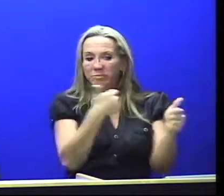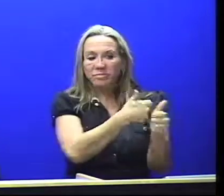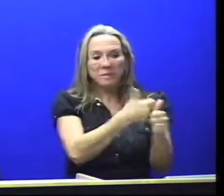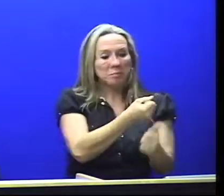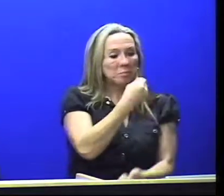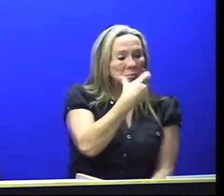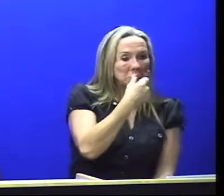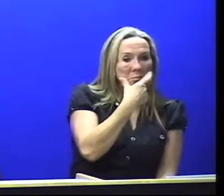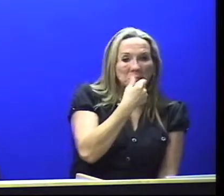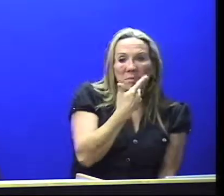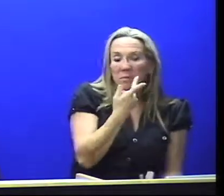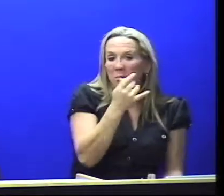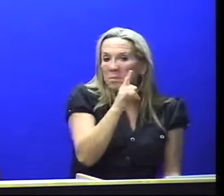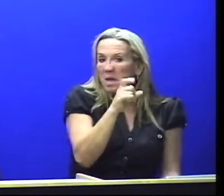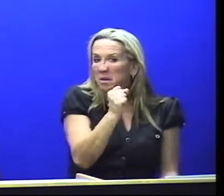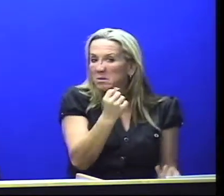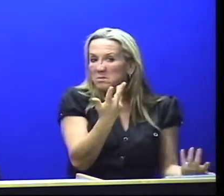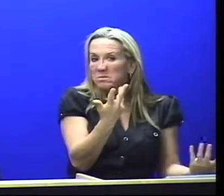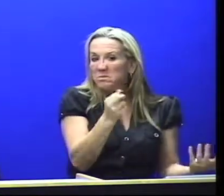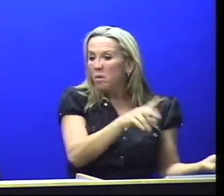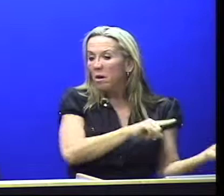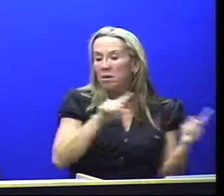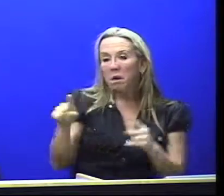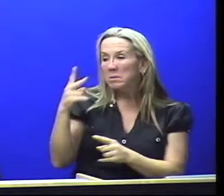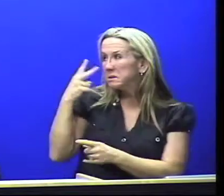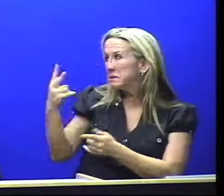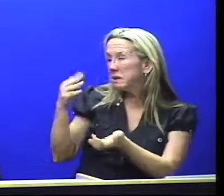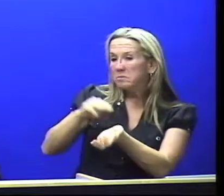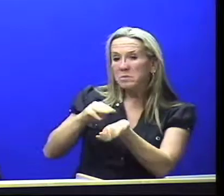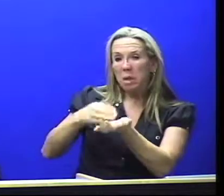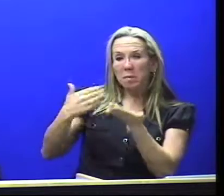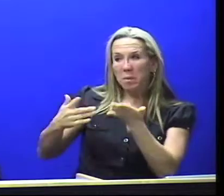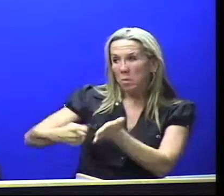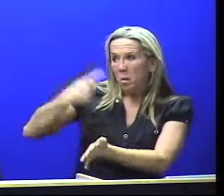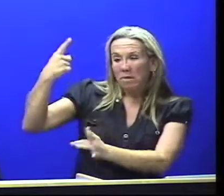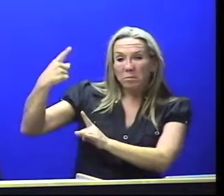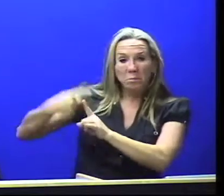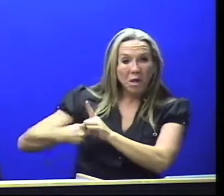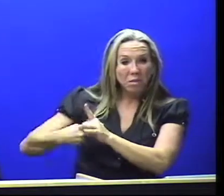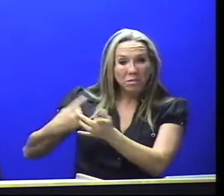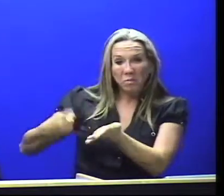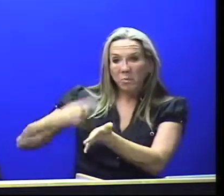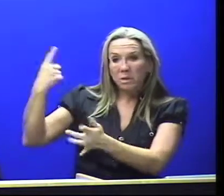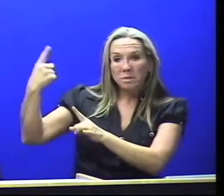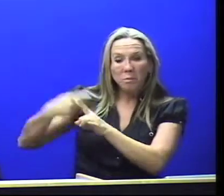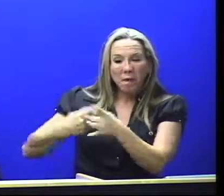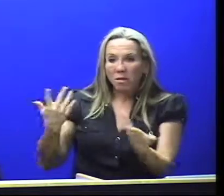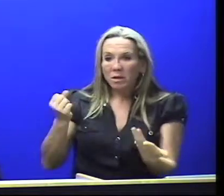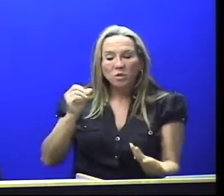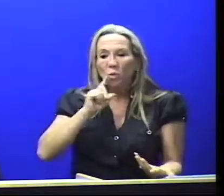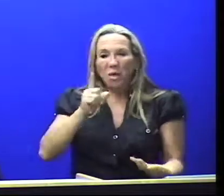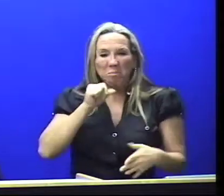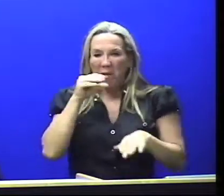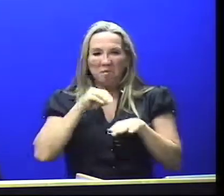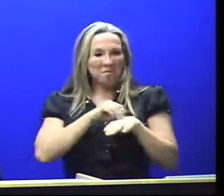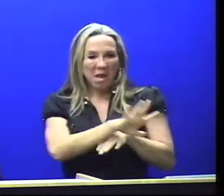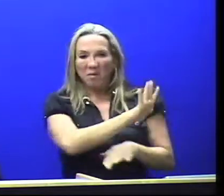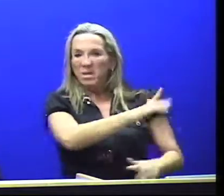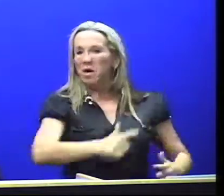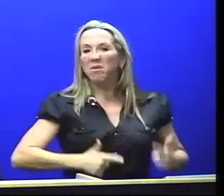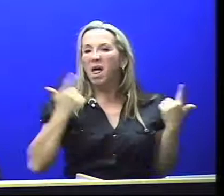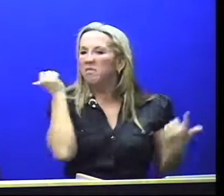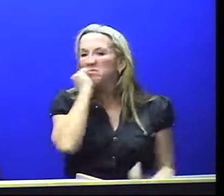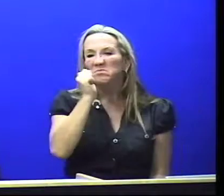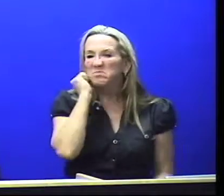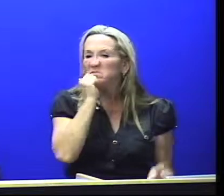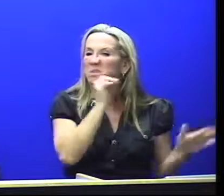have to come in to to see the doctor maybe once a month, and so it doesn't really affect their life as